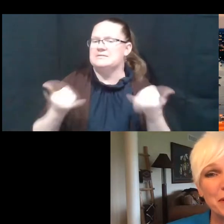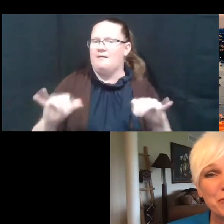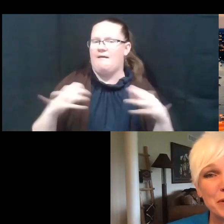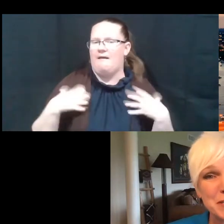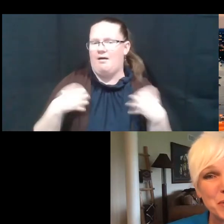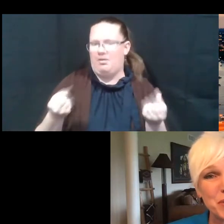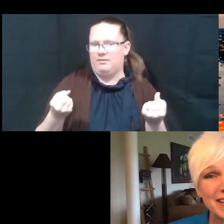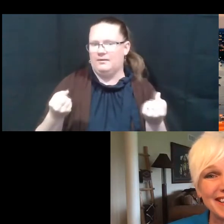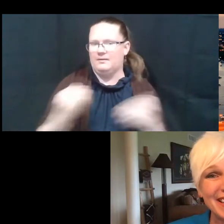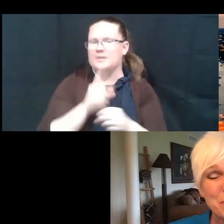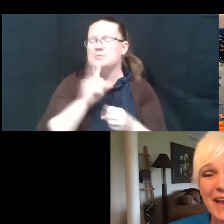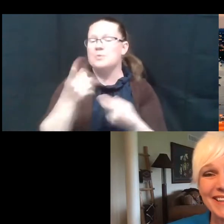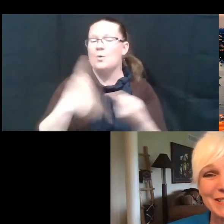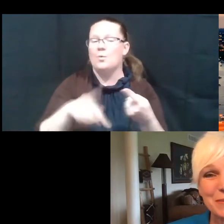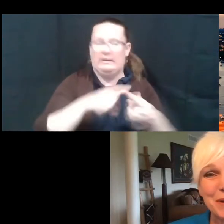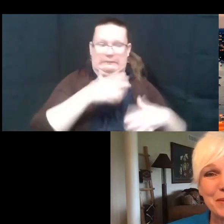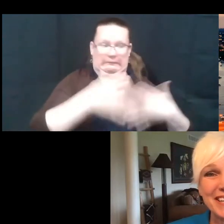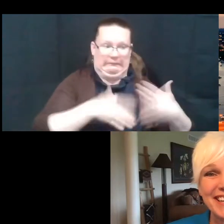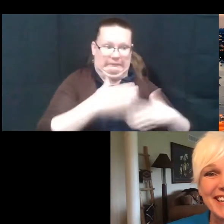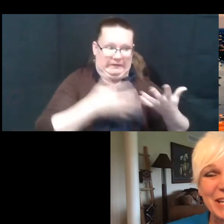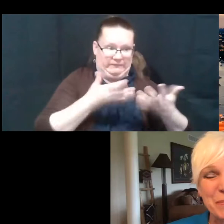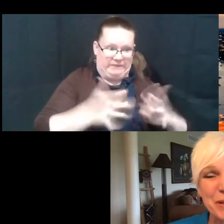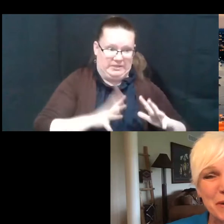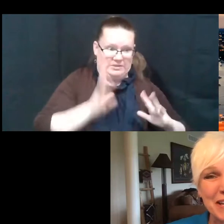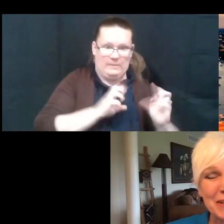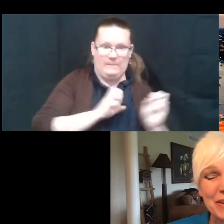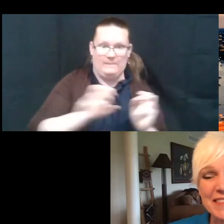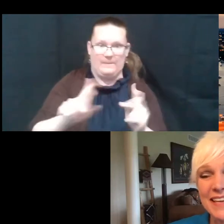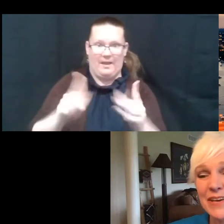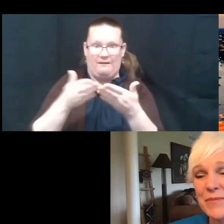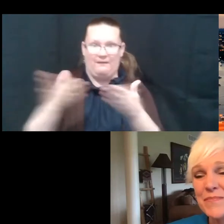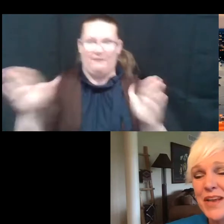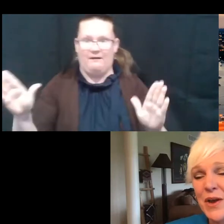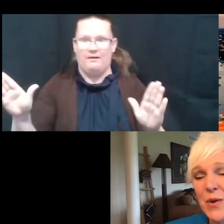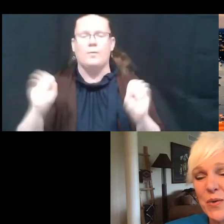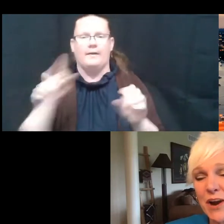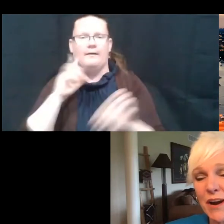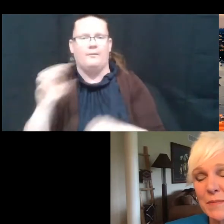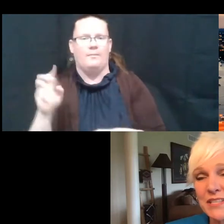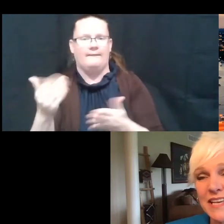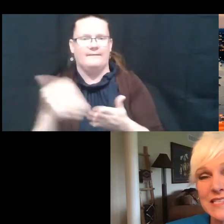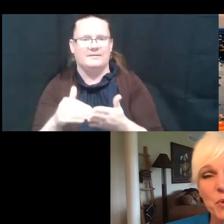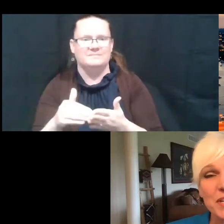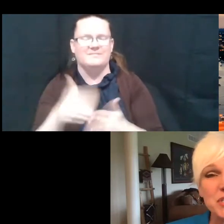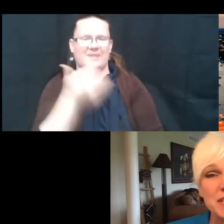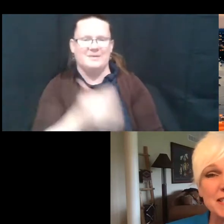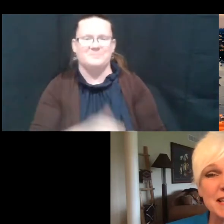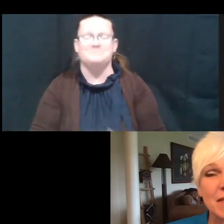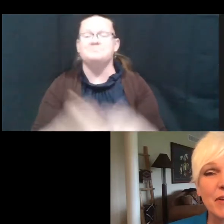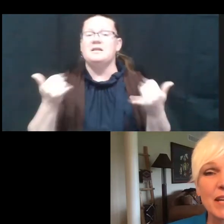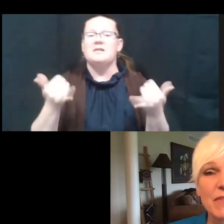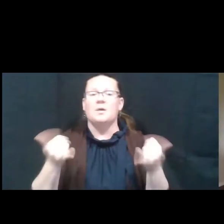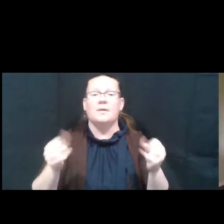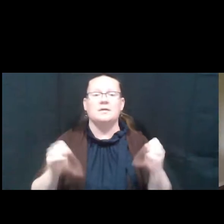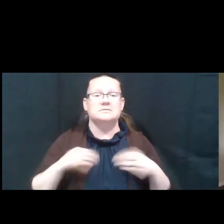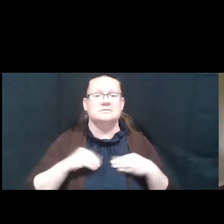there for us when we get back into the public in a big way. Laurie, thank you. Yeah, Mhm. We are able to take some questions for